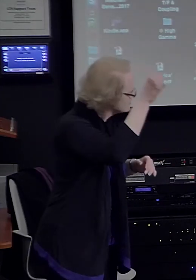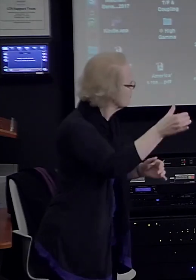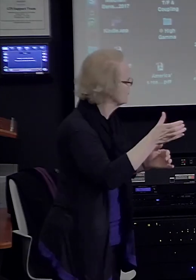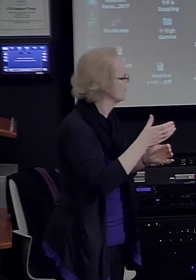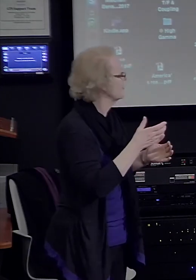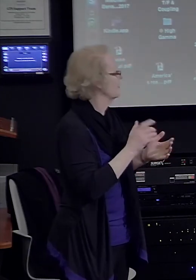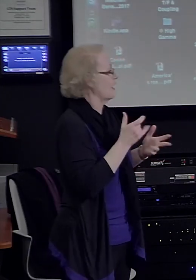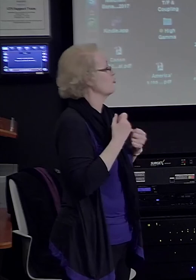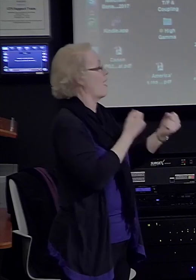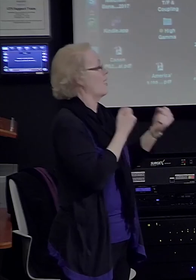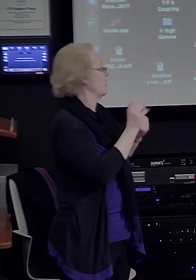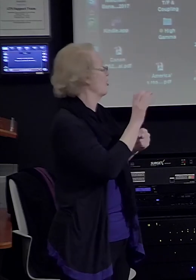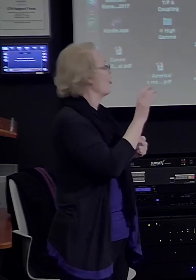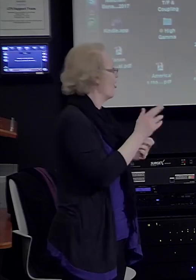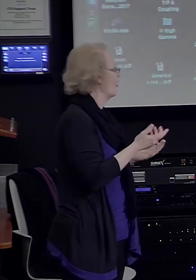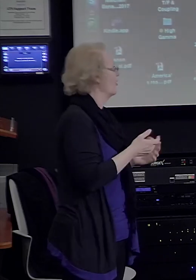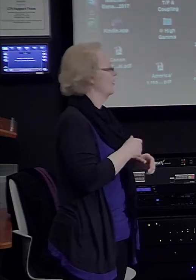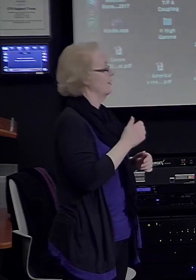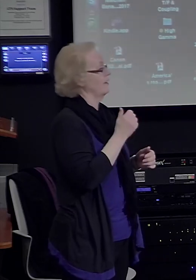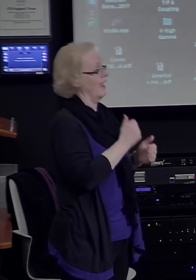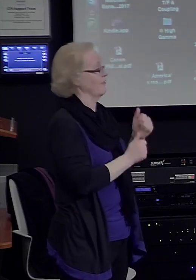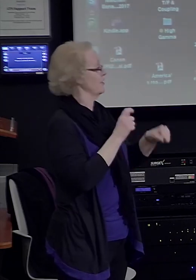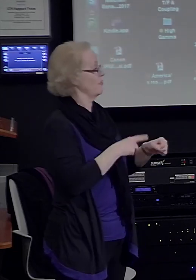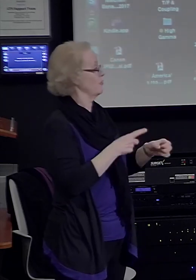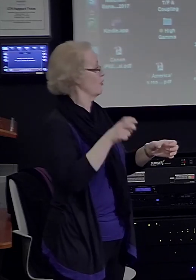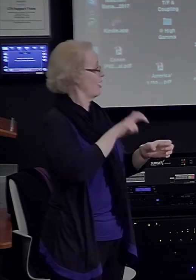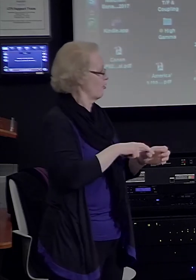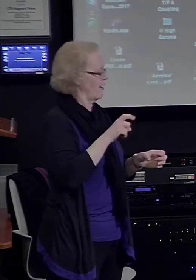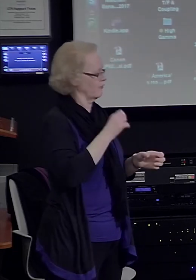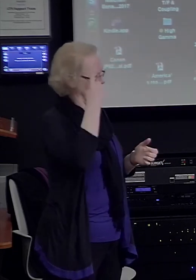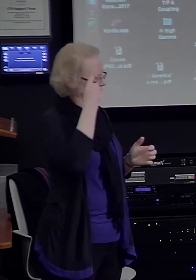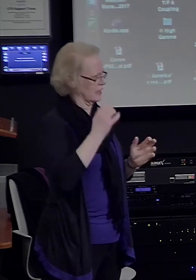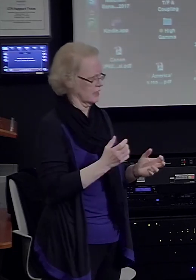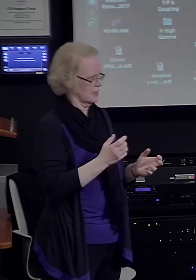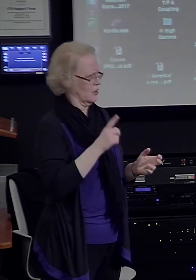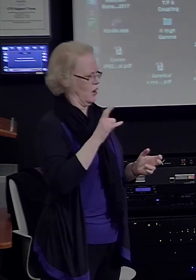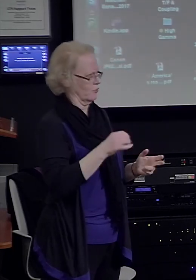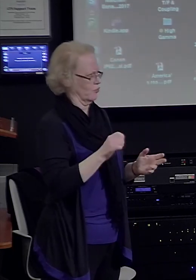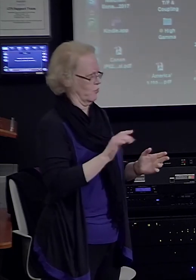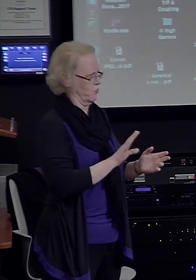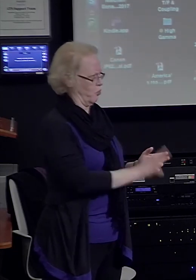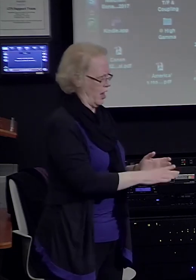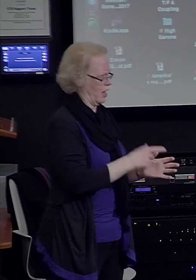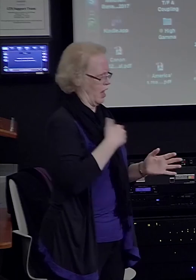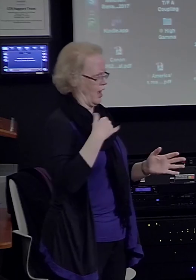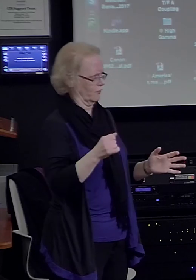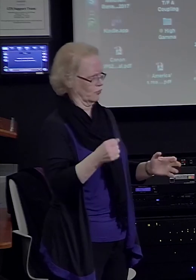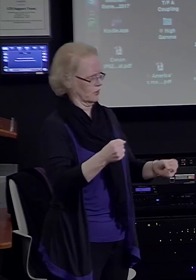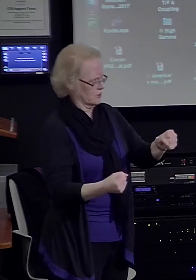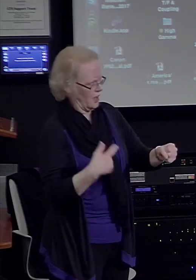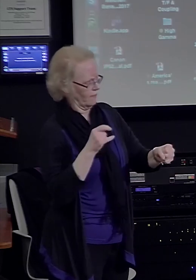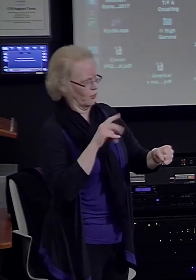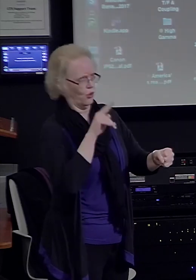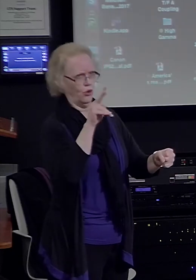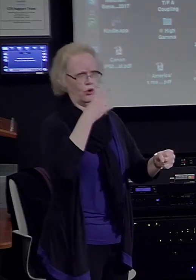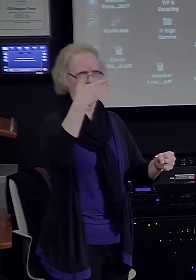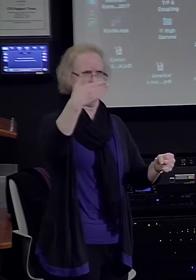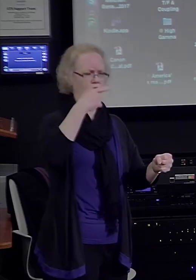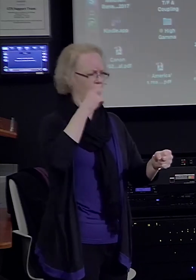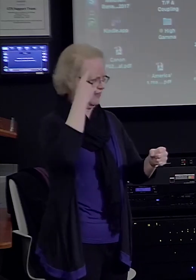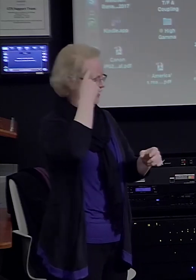kind of like driving your car you know every time you got in the car you'd have to think about i have put on the brake i have to do this i have to do that i have to look in the